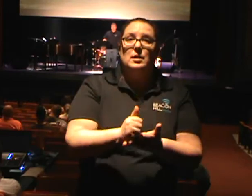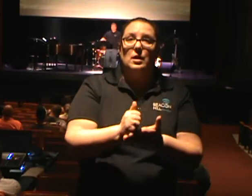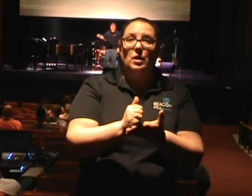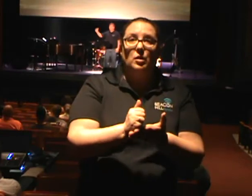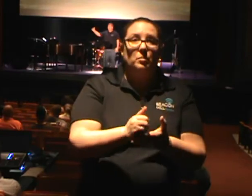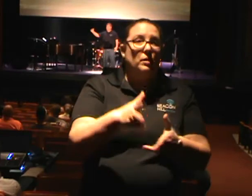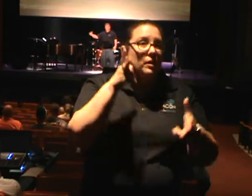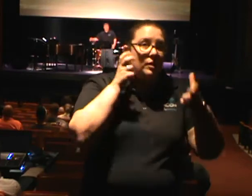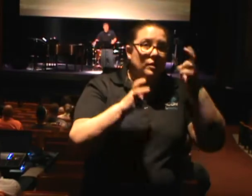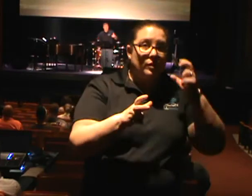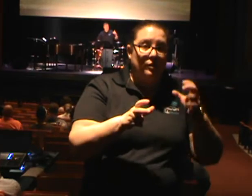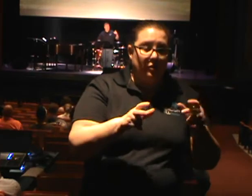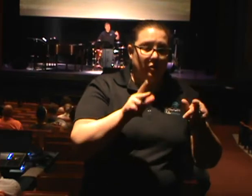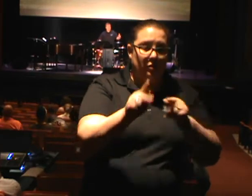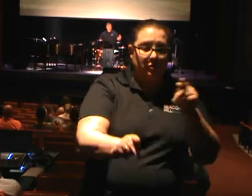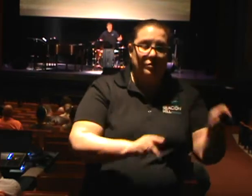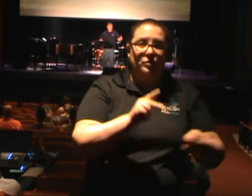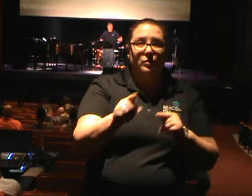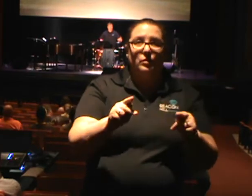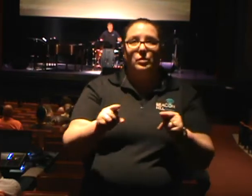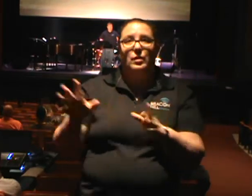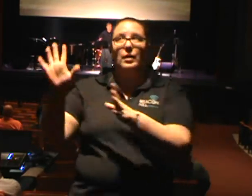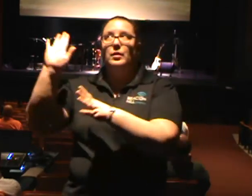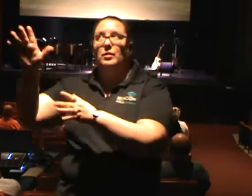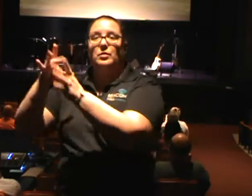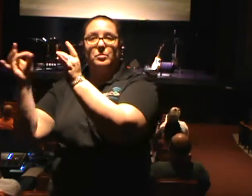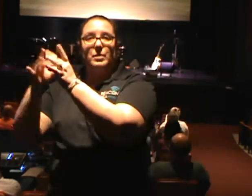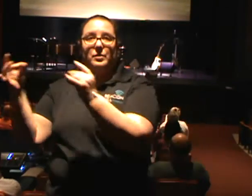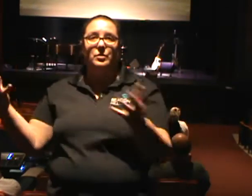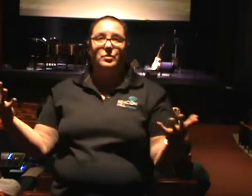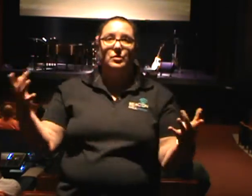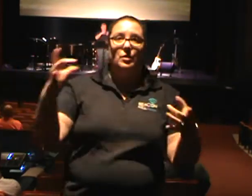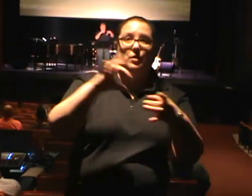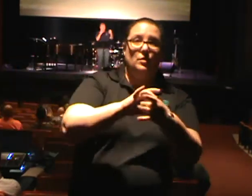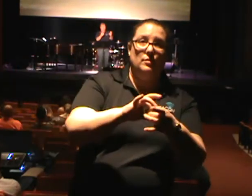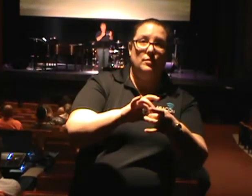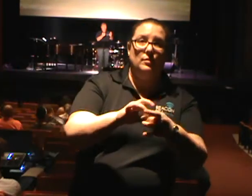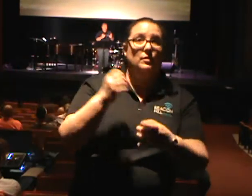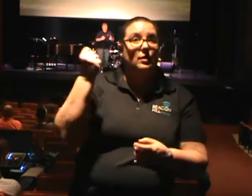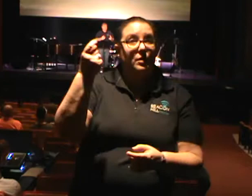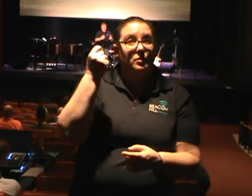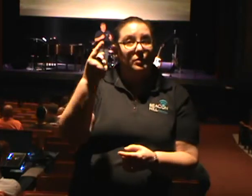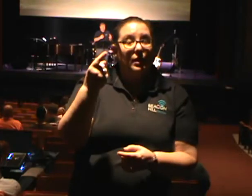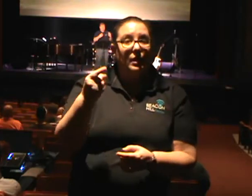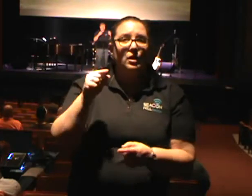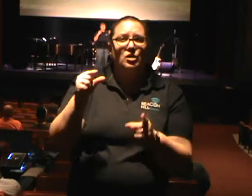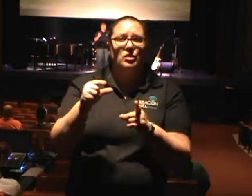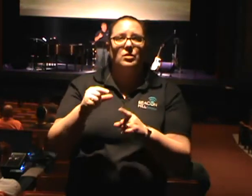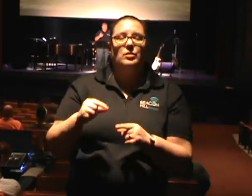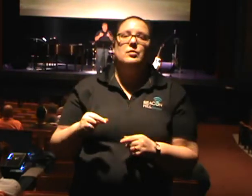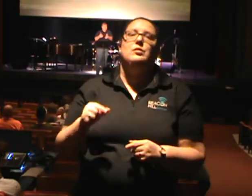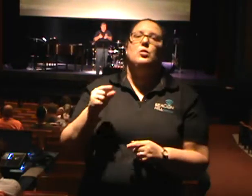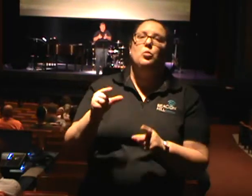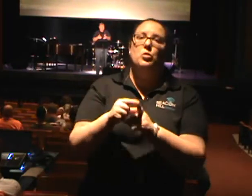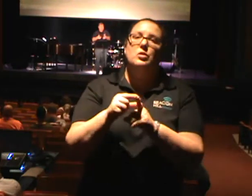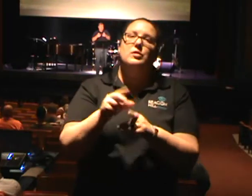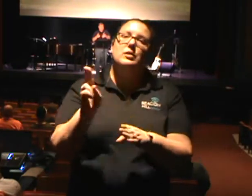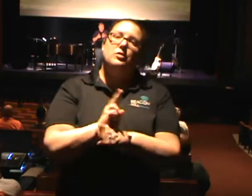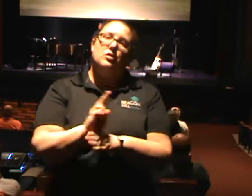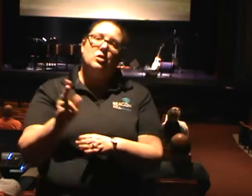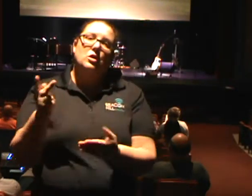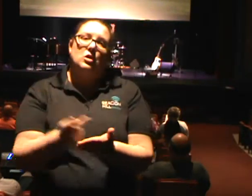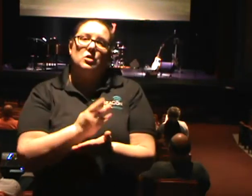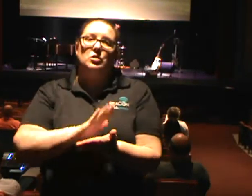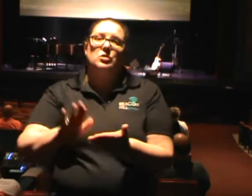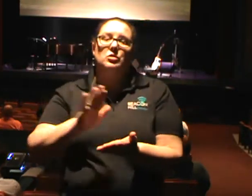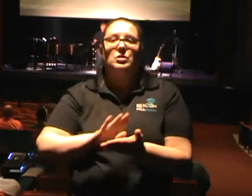sheep, sheepfold, and shepherd. These are words that are of Eastern significance that you would normally see